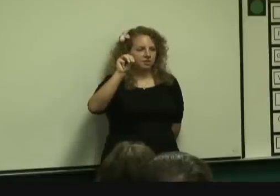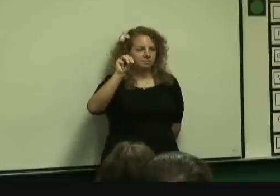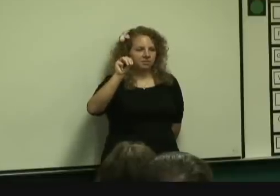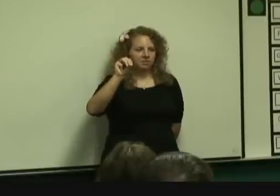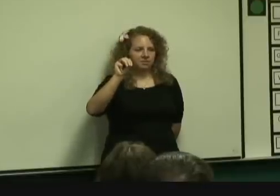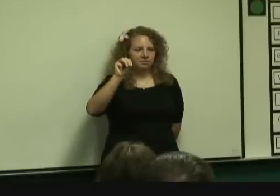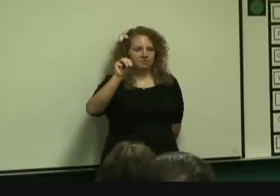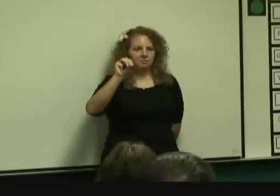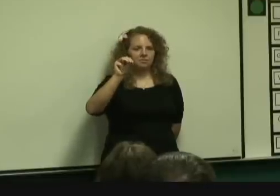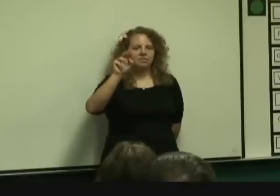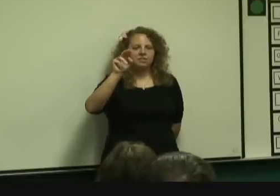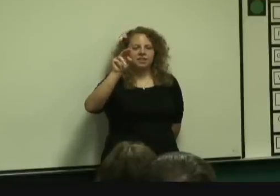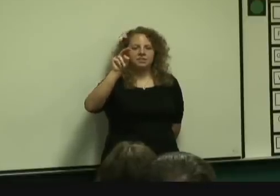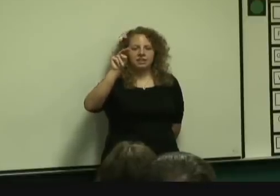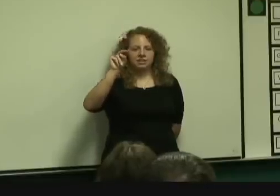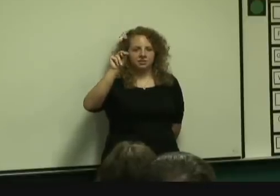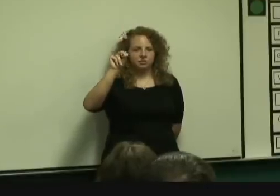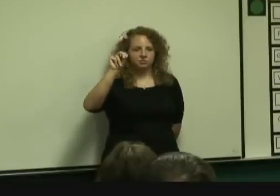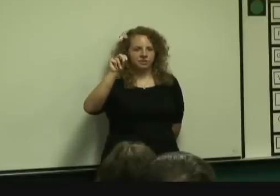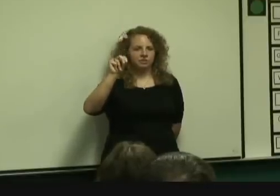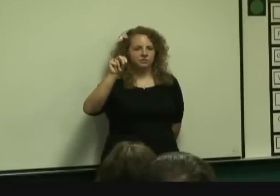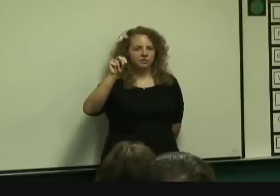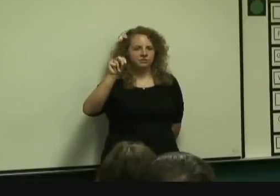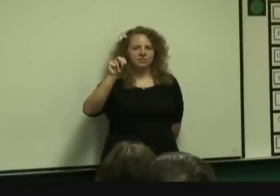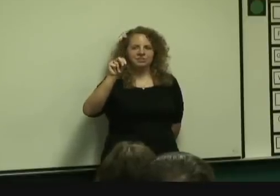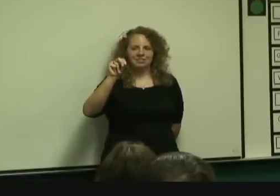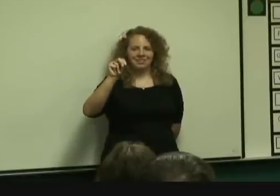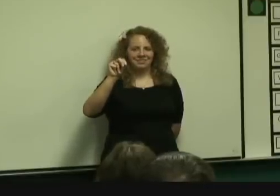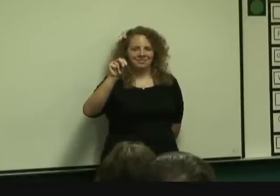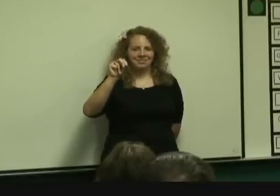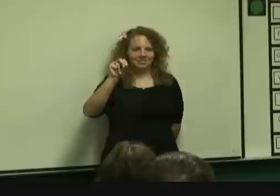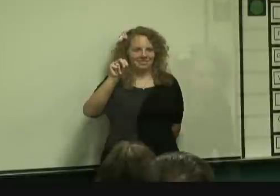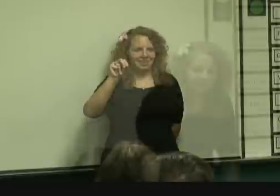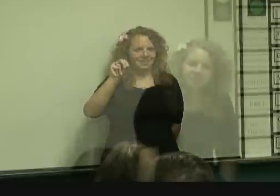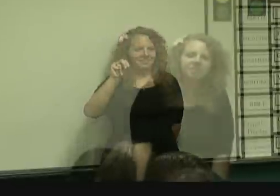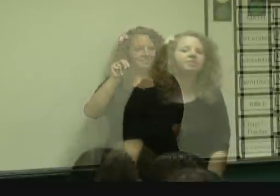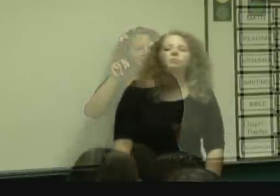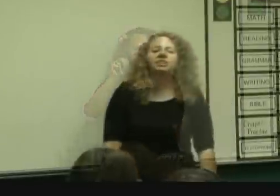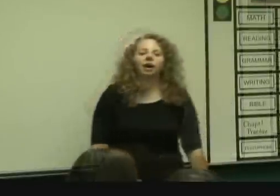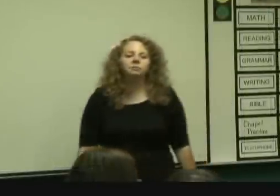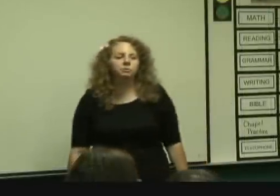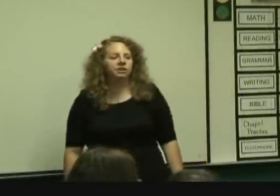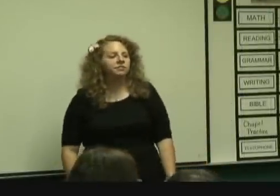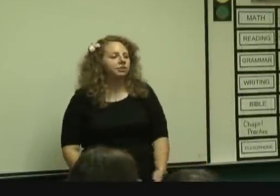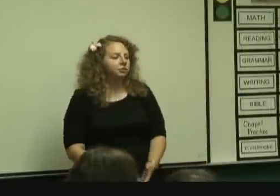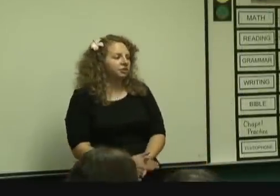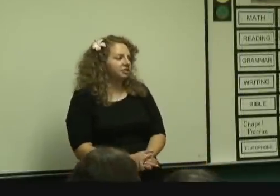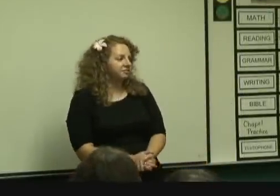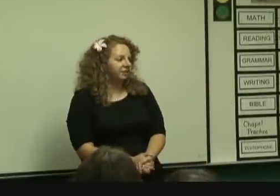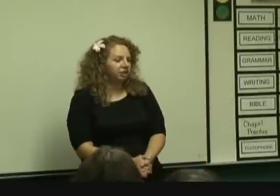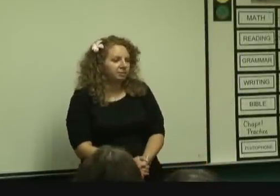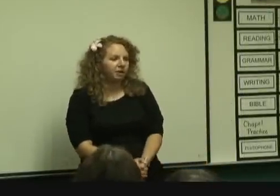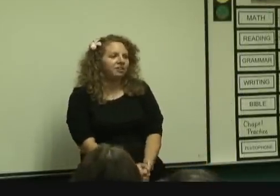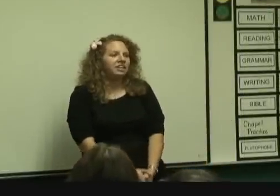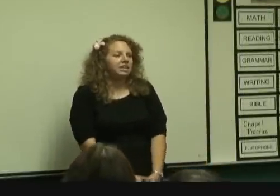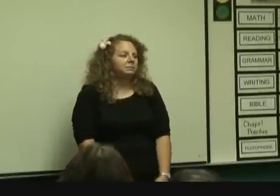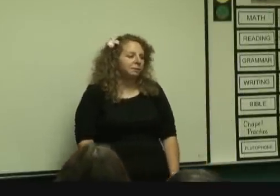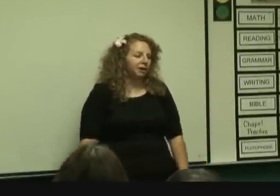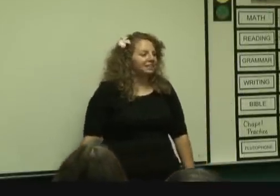thumb. And then N, your 2 fingers folding over. The other thing that really helps whenever you're learning to fingerspell is by